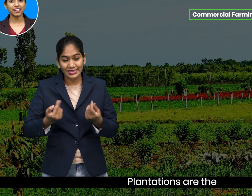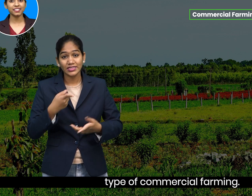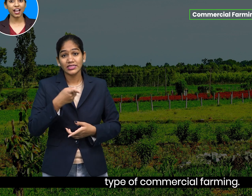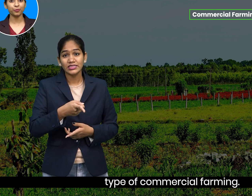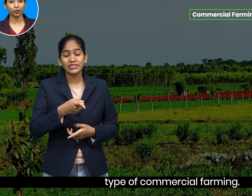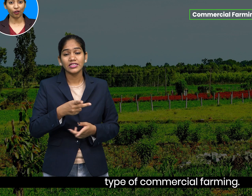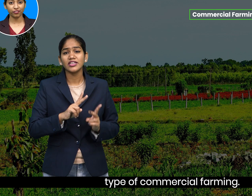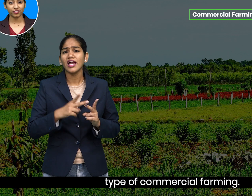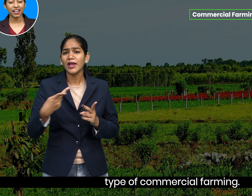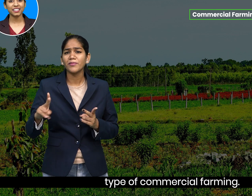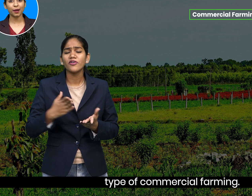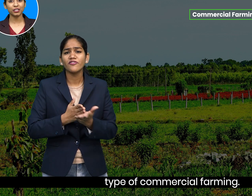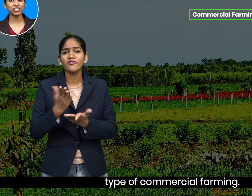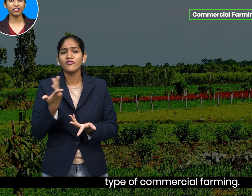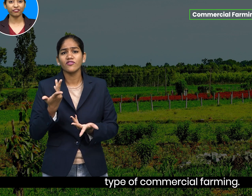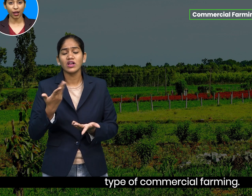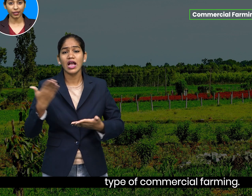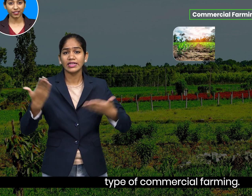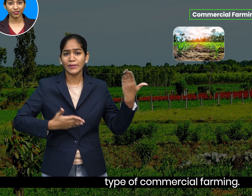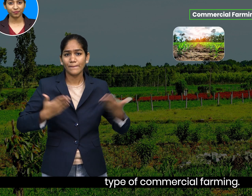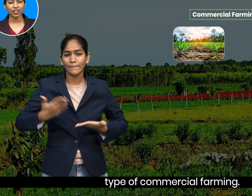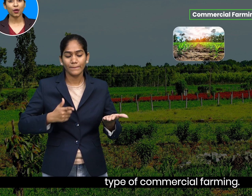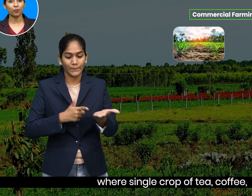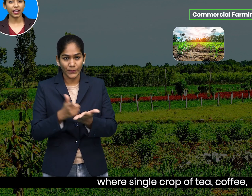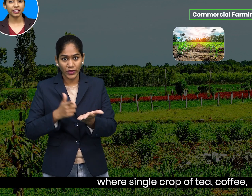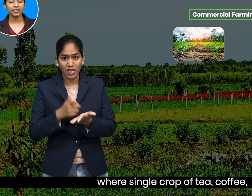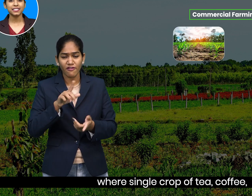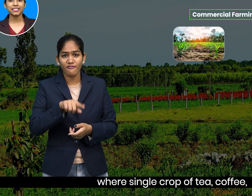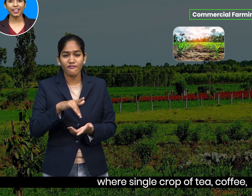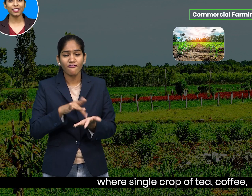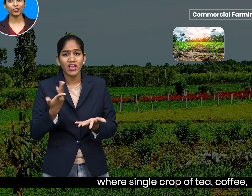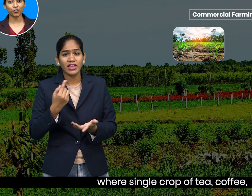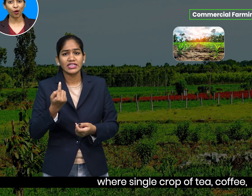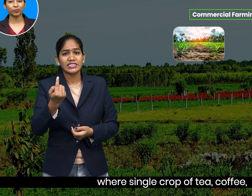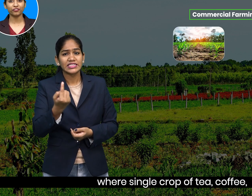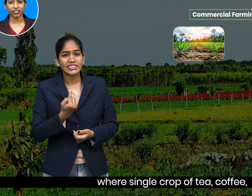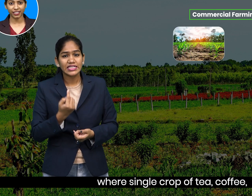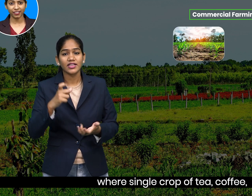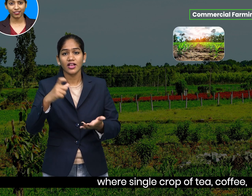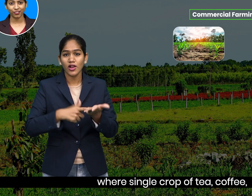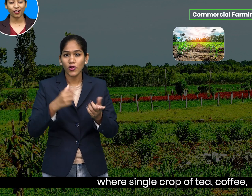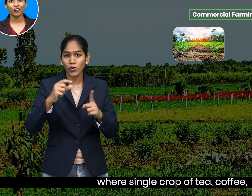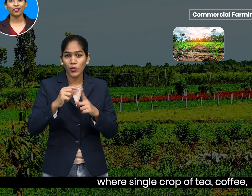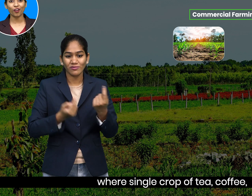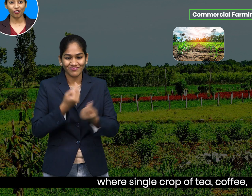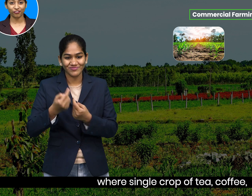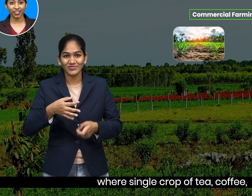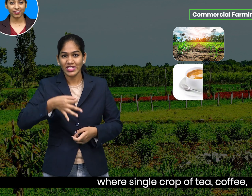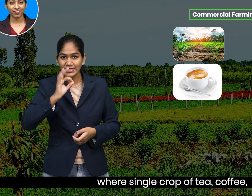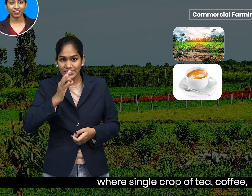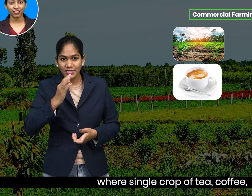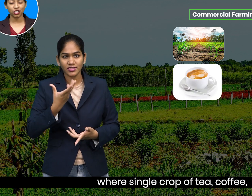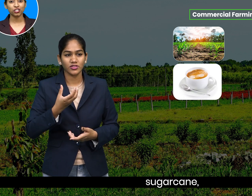Plantations are a type of commercial farming where single crop of tea,